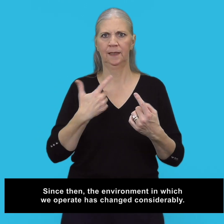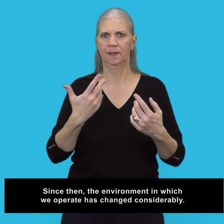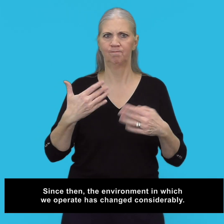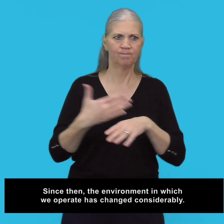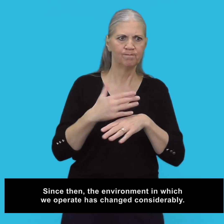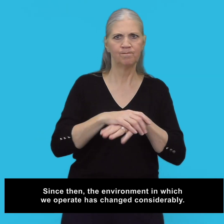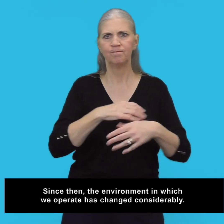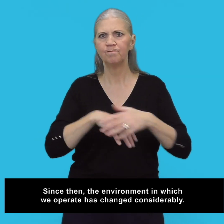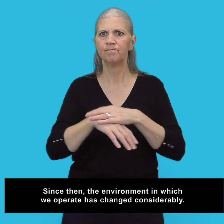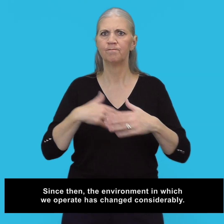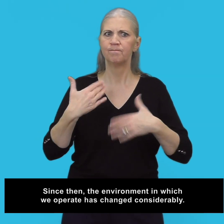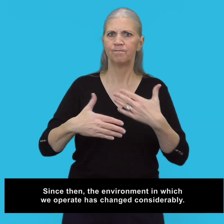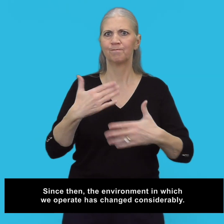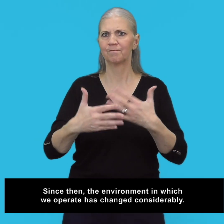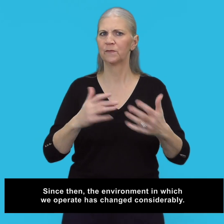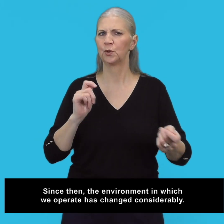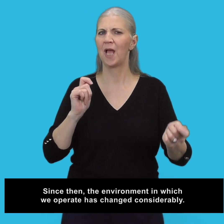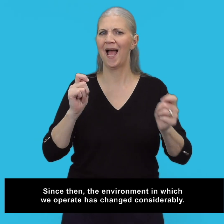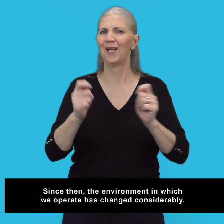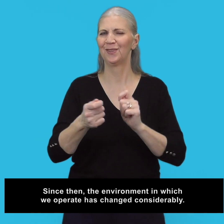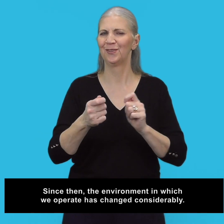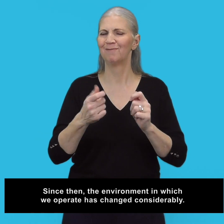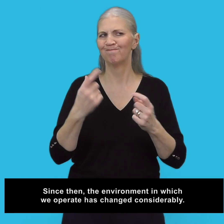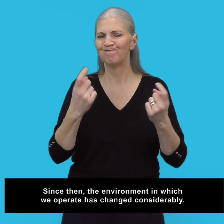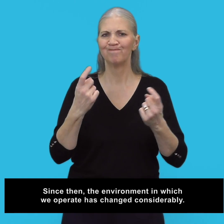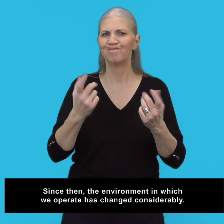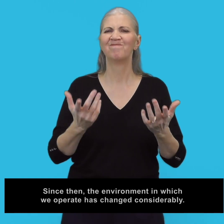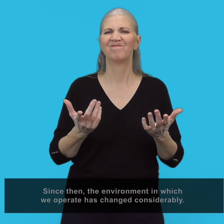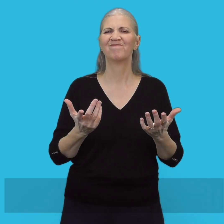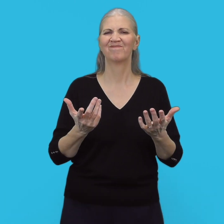Since then, the environment in which we operate has changed